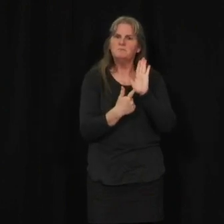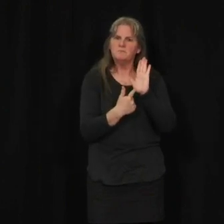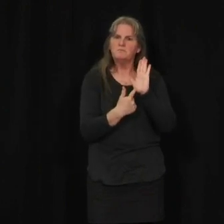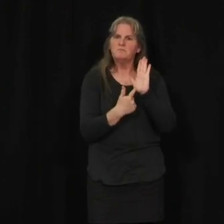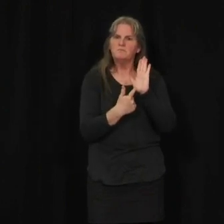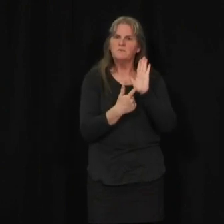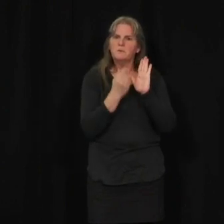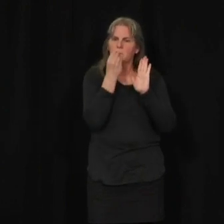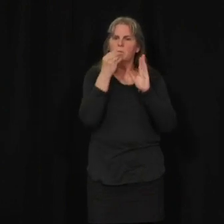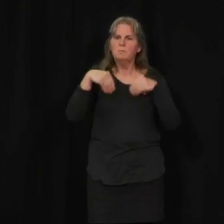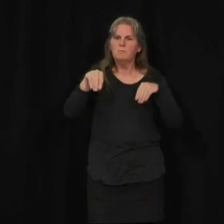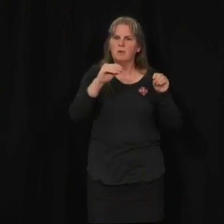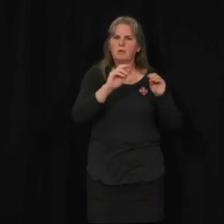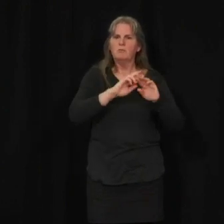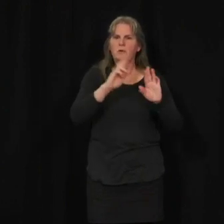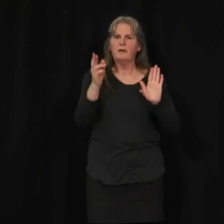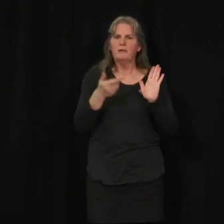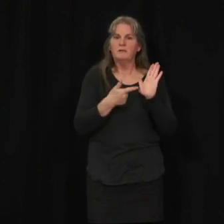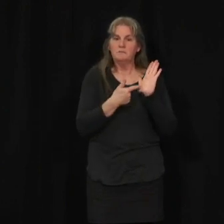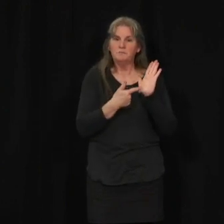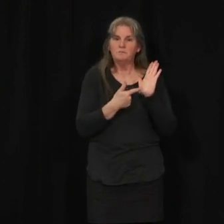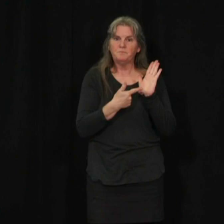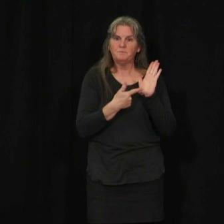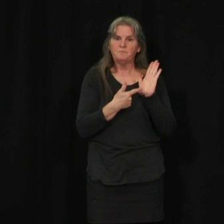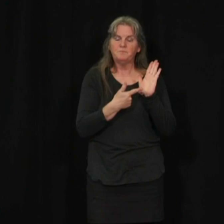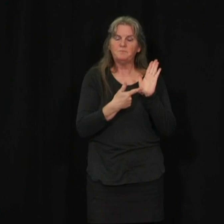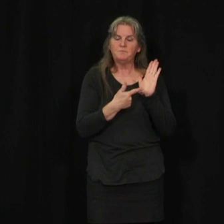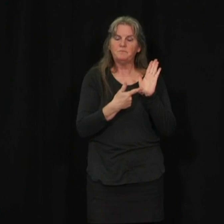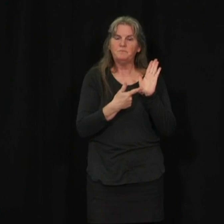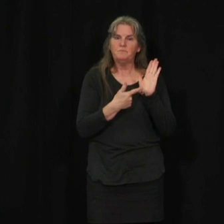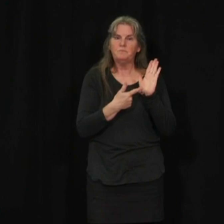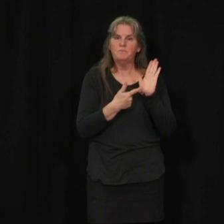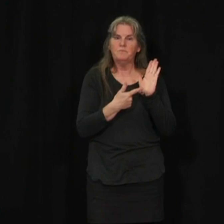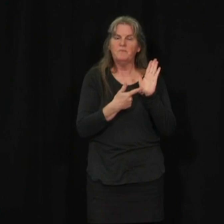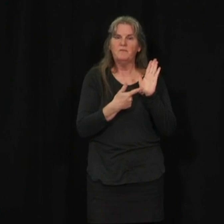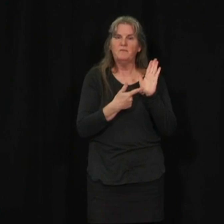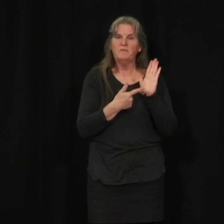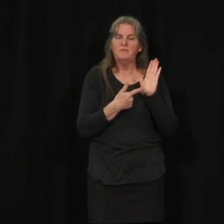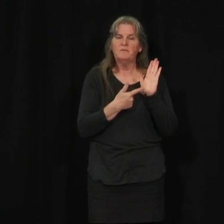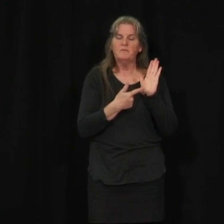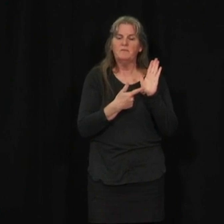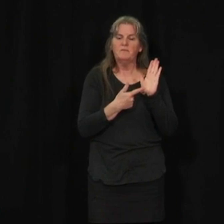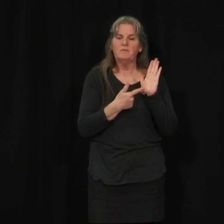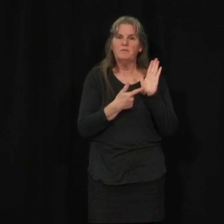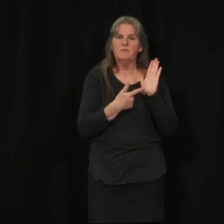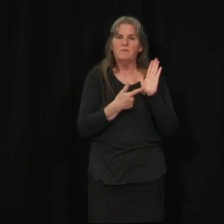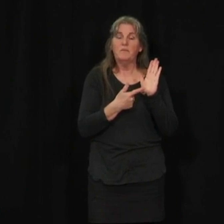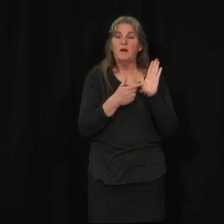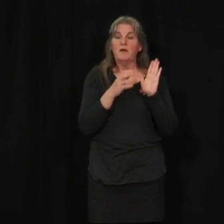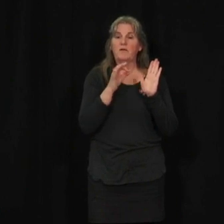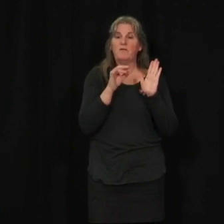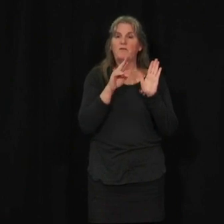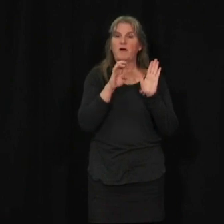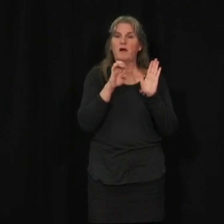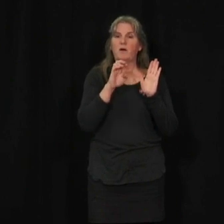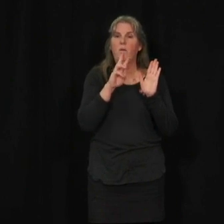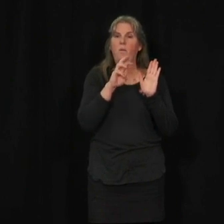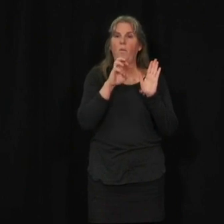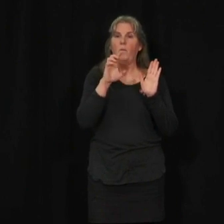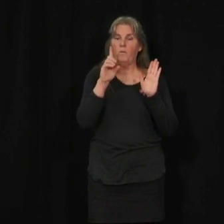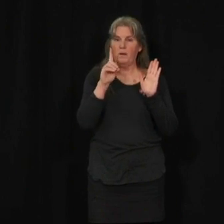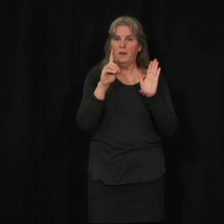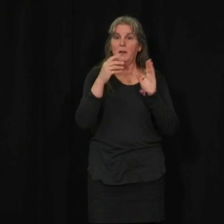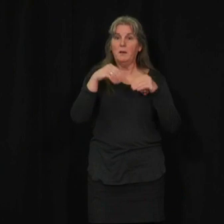food markets, and I know that the Fireweed Community Market has already been